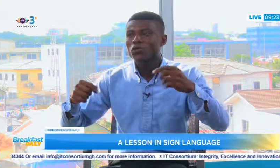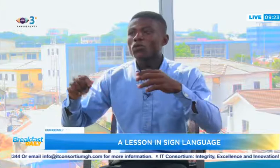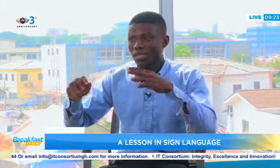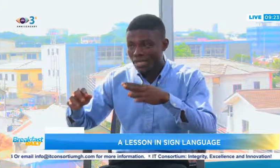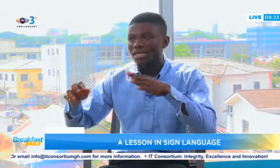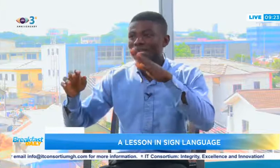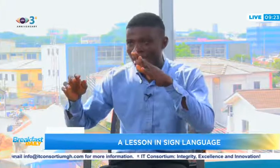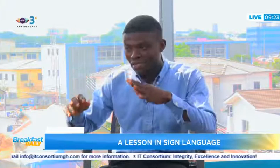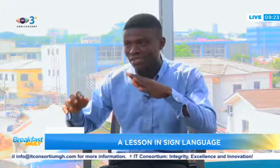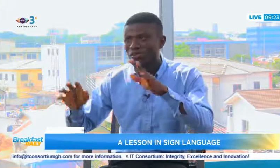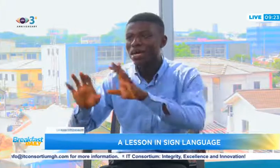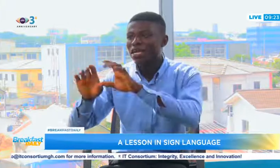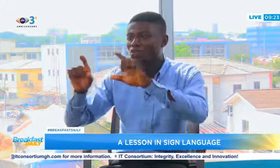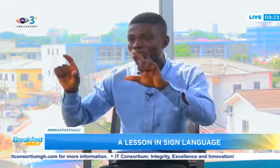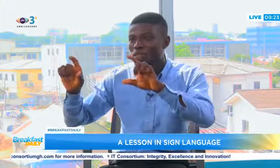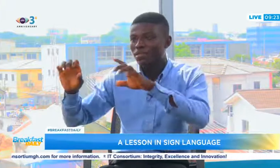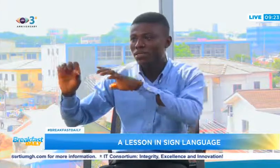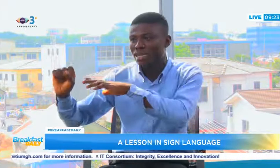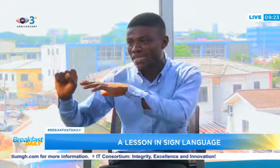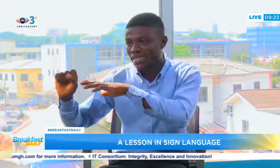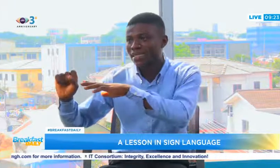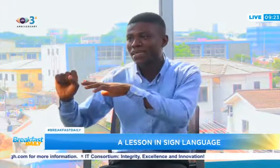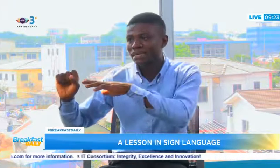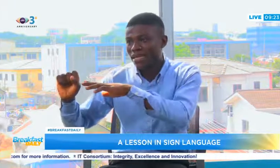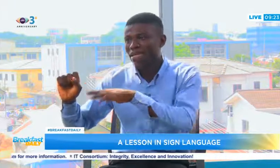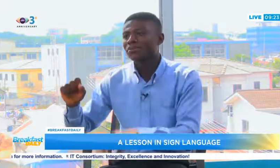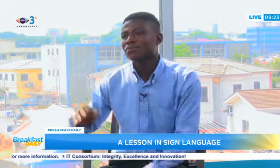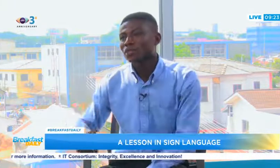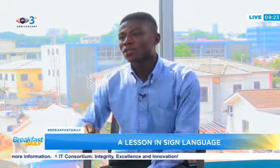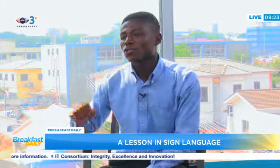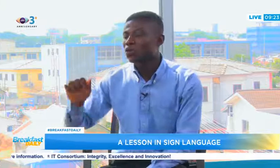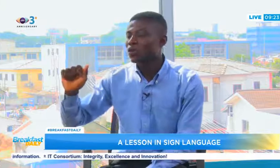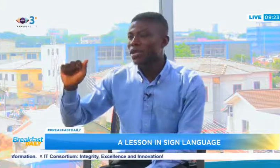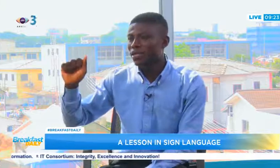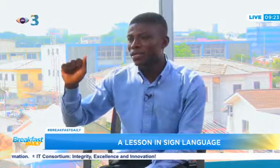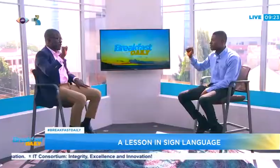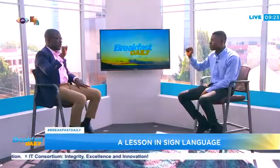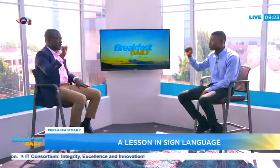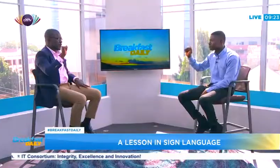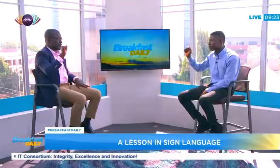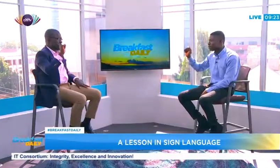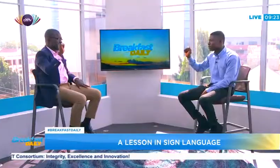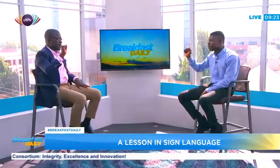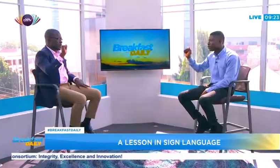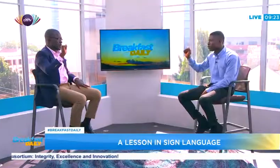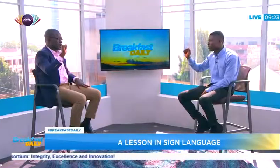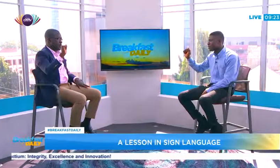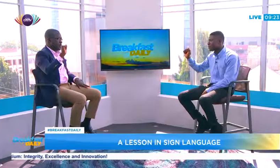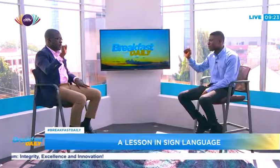to be following Yes, you. Okay. but it should be It should static. be stable like Yeah. that. Okay. So A. Yeah. No, your A is different from